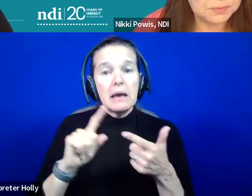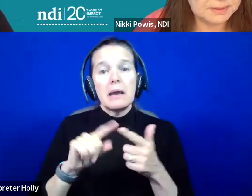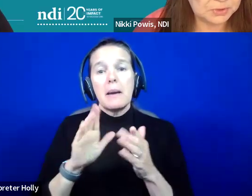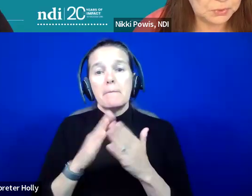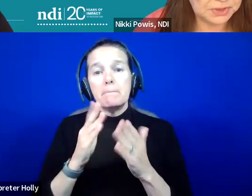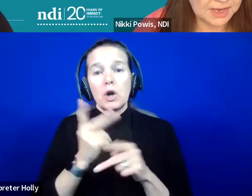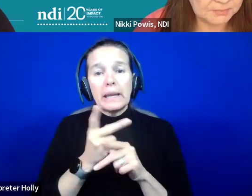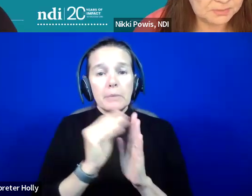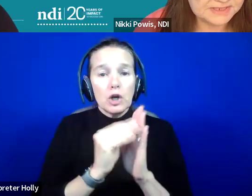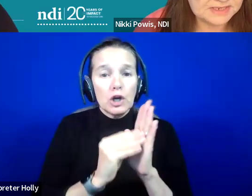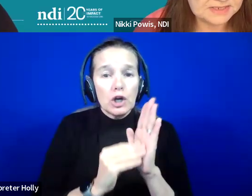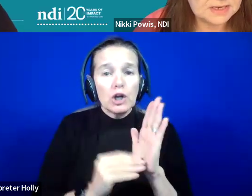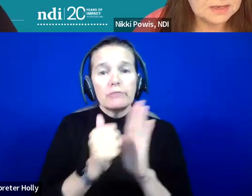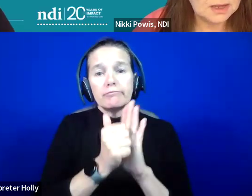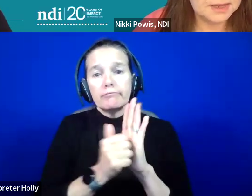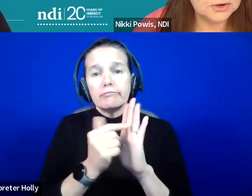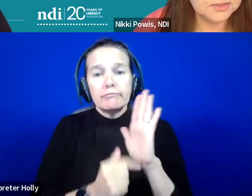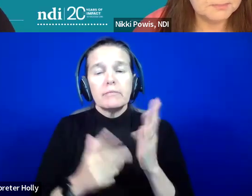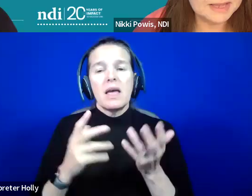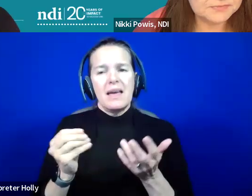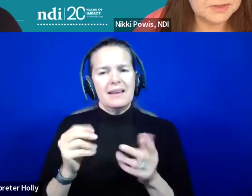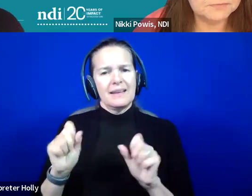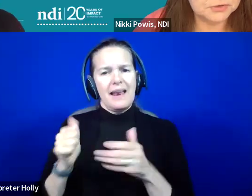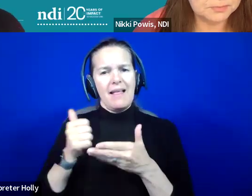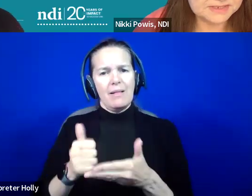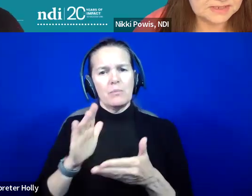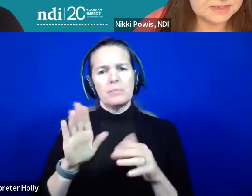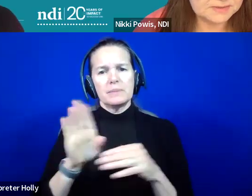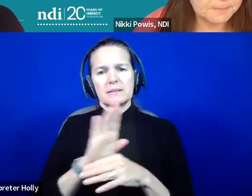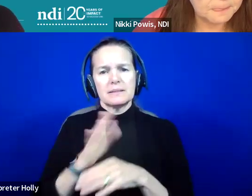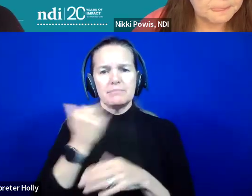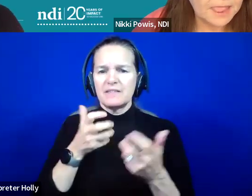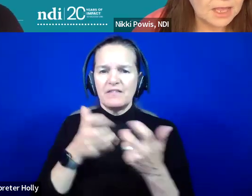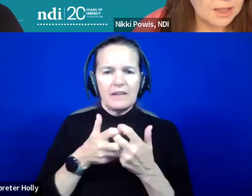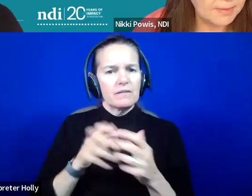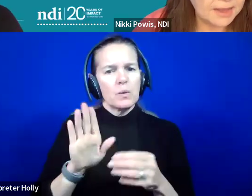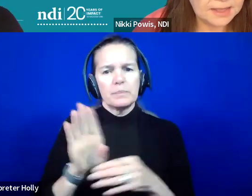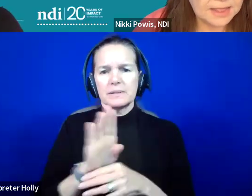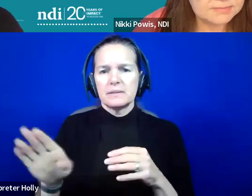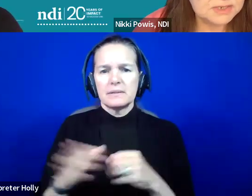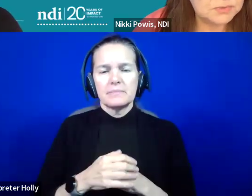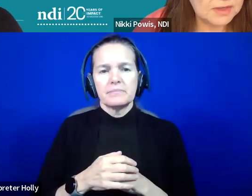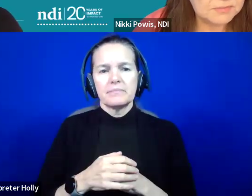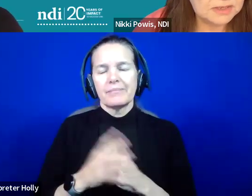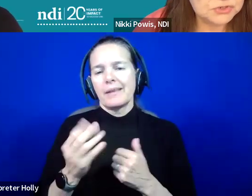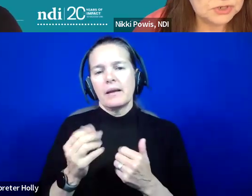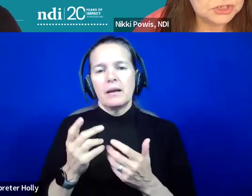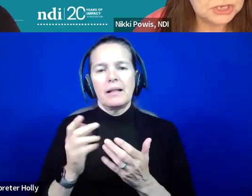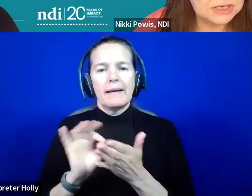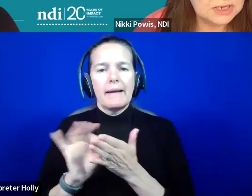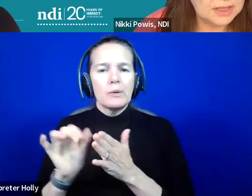other important people who can help your business and are the best fit for your business. I.e., accounting with